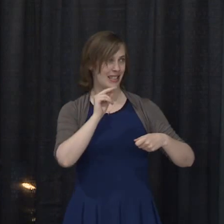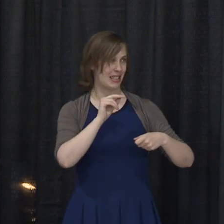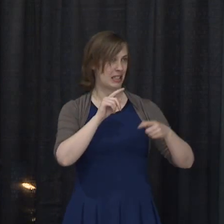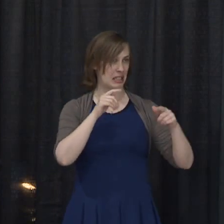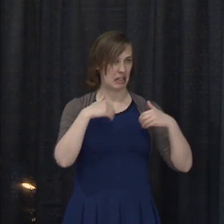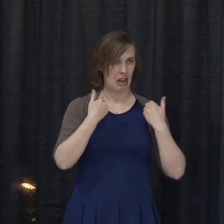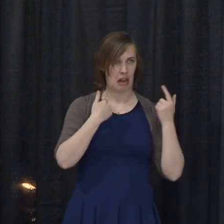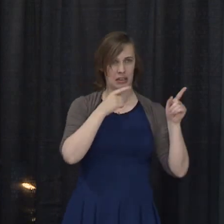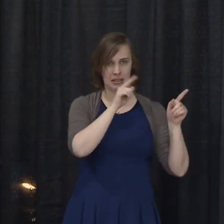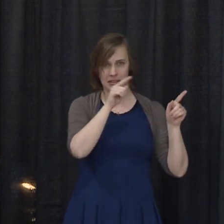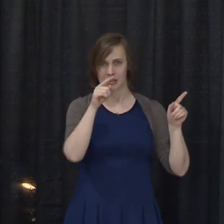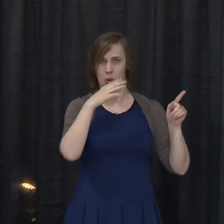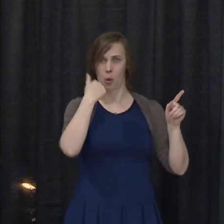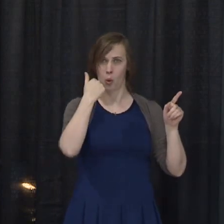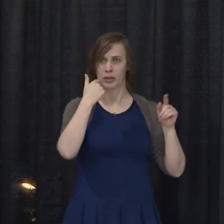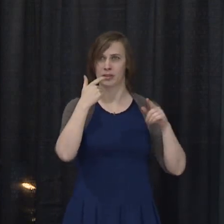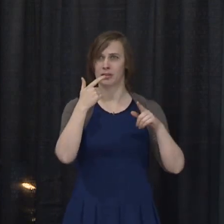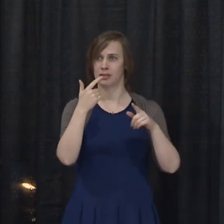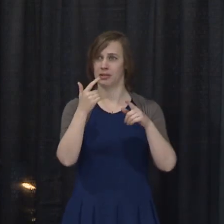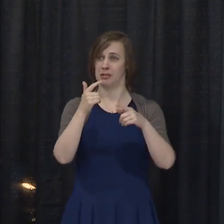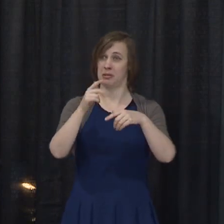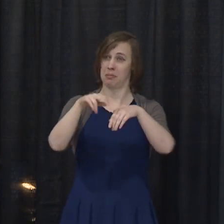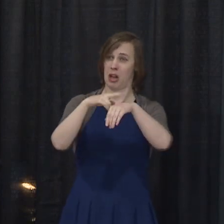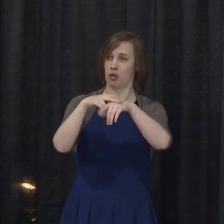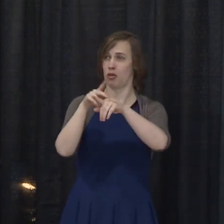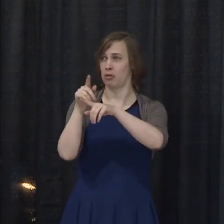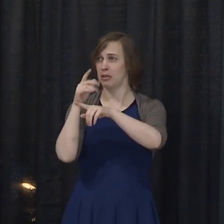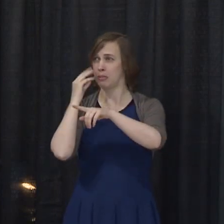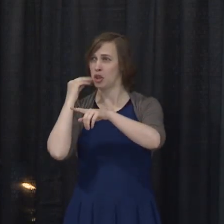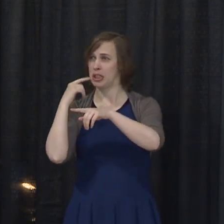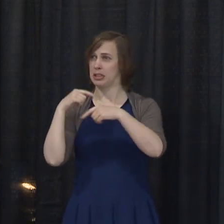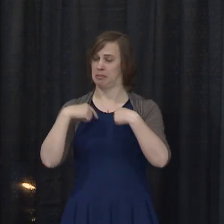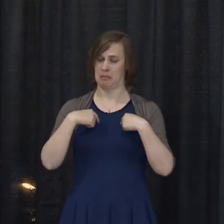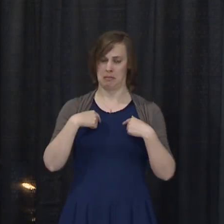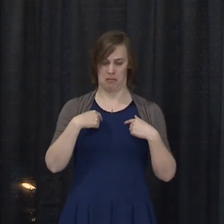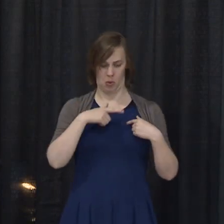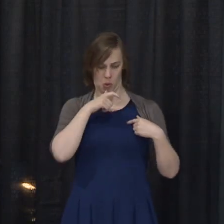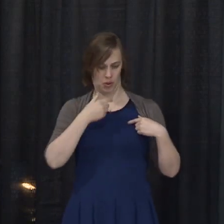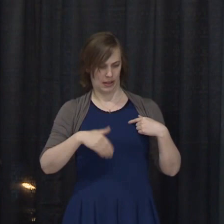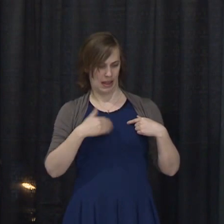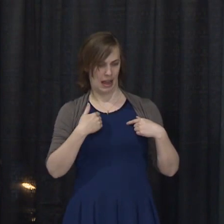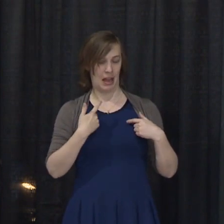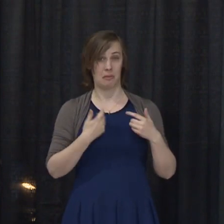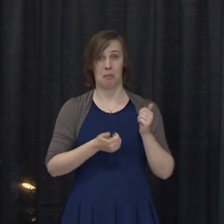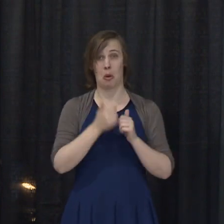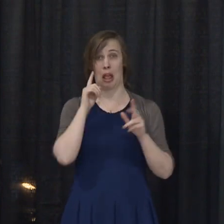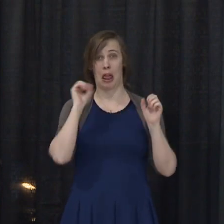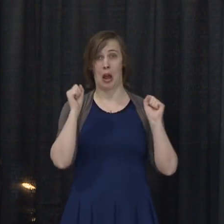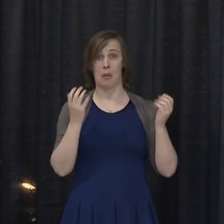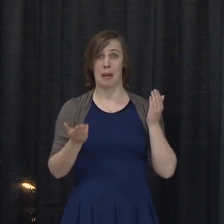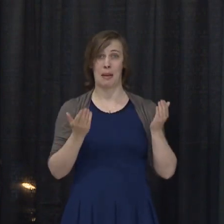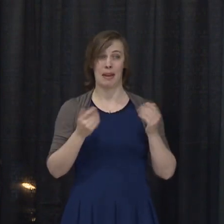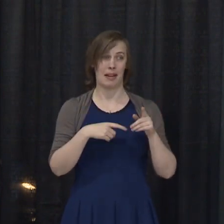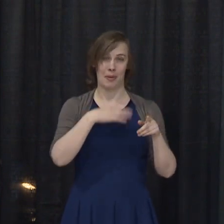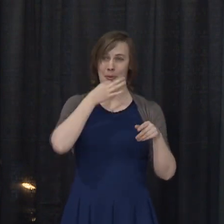natural. So who was I? Well, I was probably the loudest, but none of that mattered.